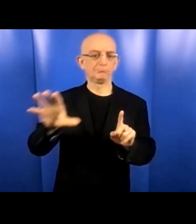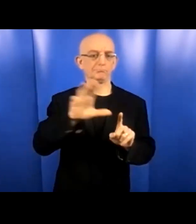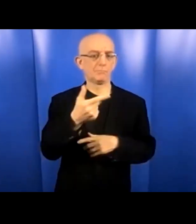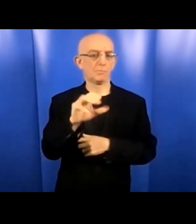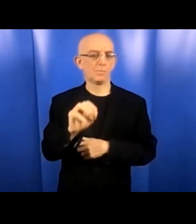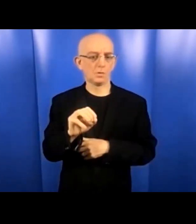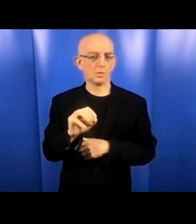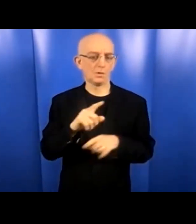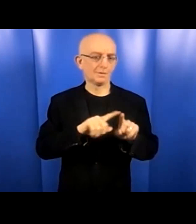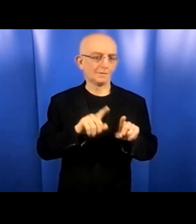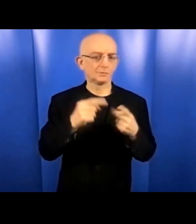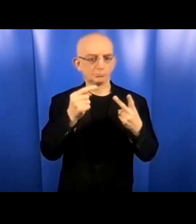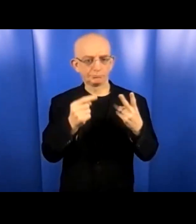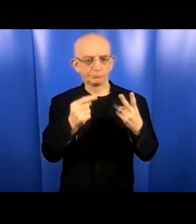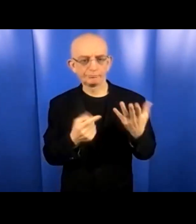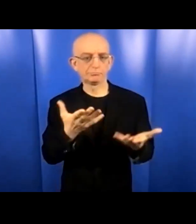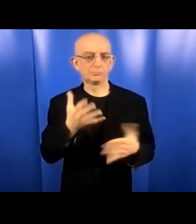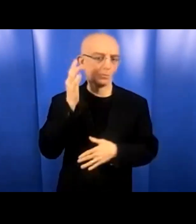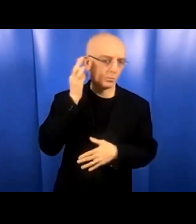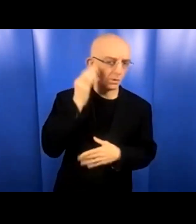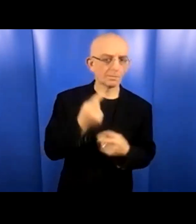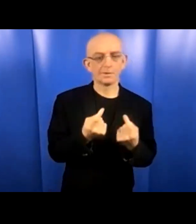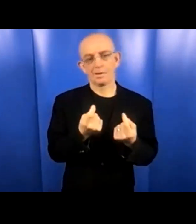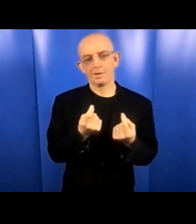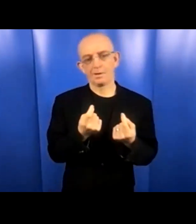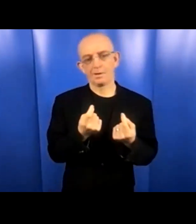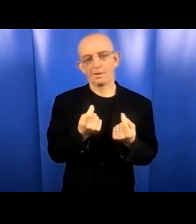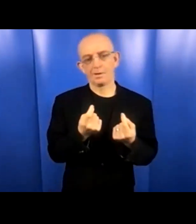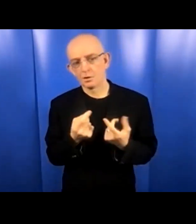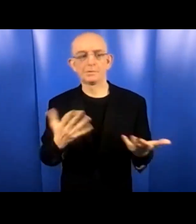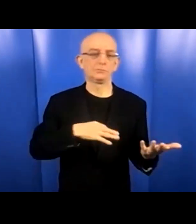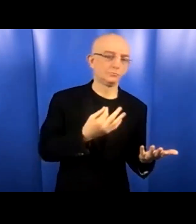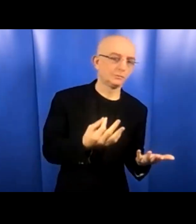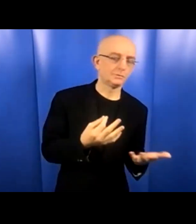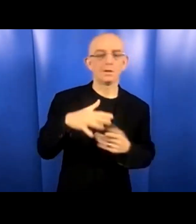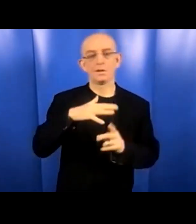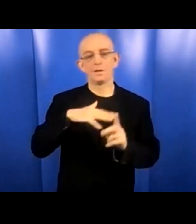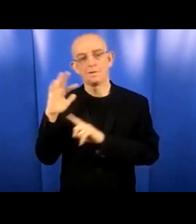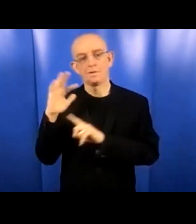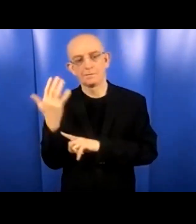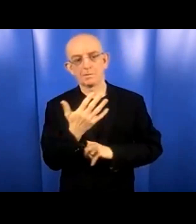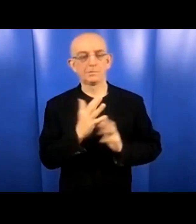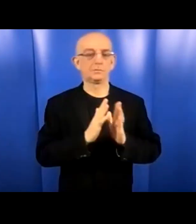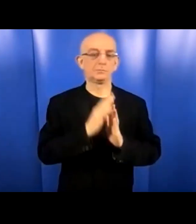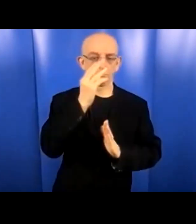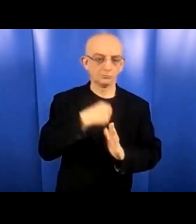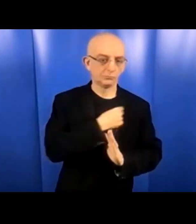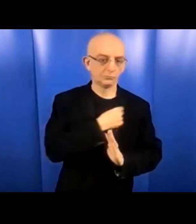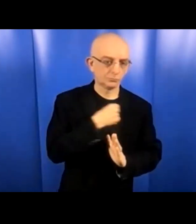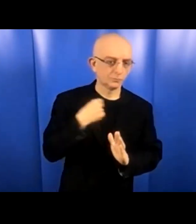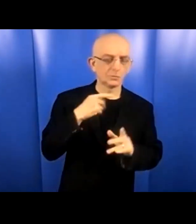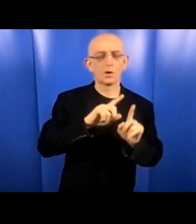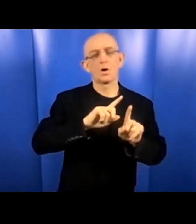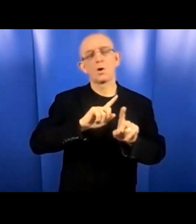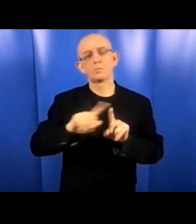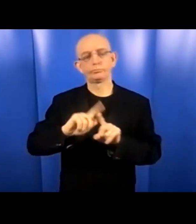gender, environment, the church, you name it, the trade unions, education, and